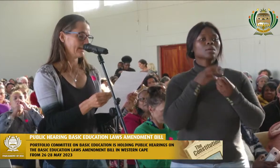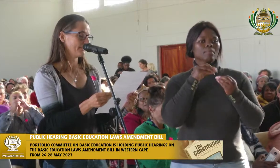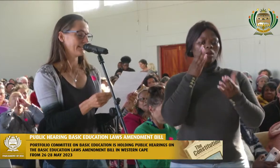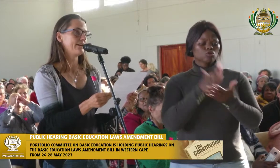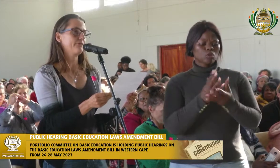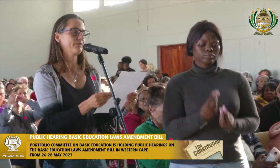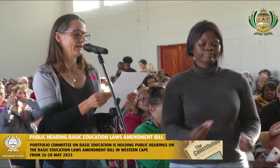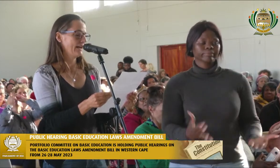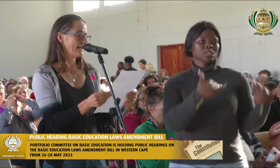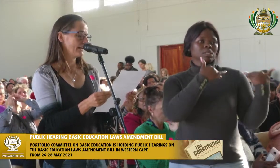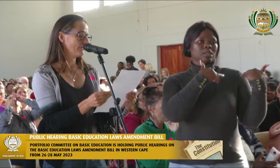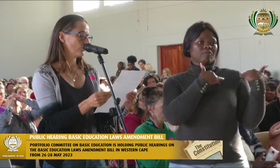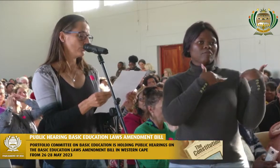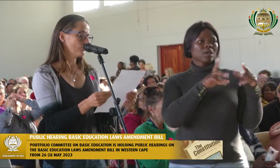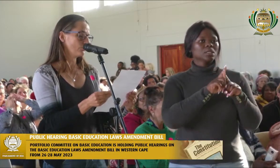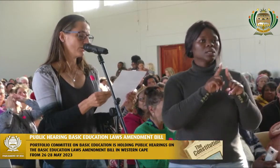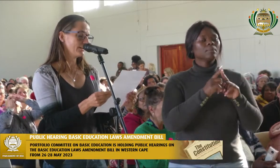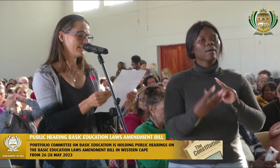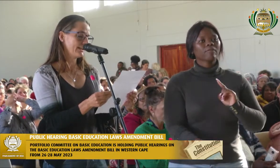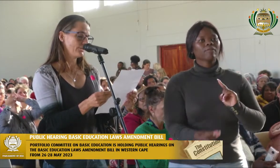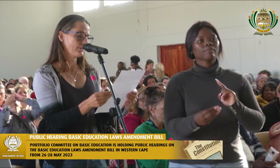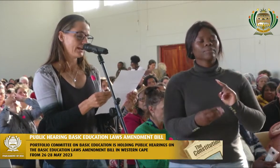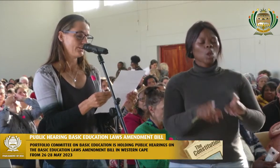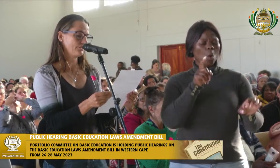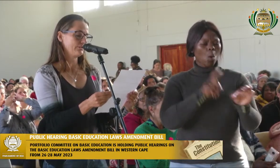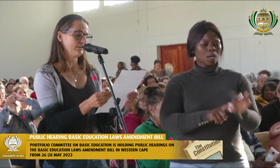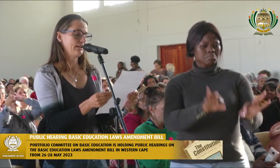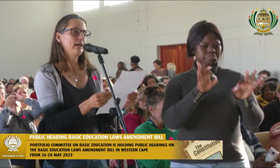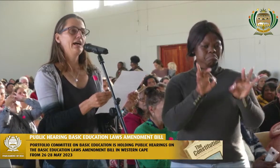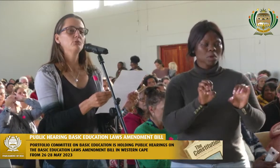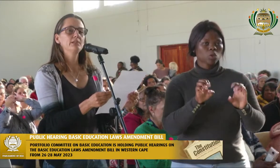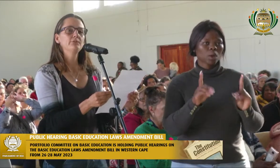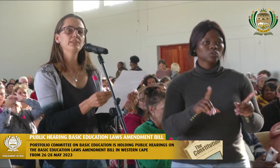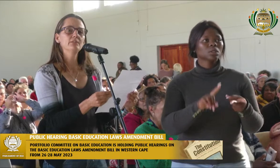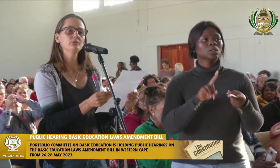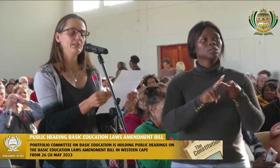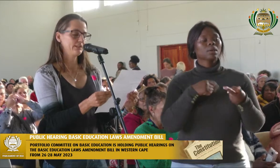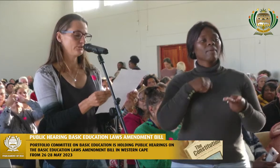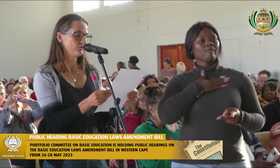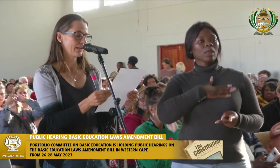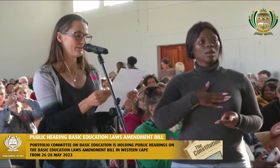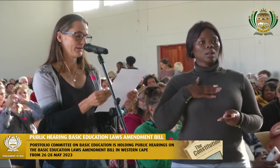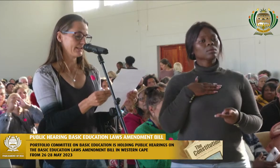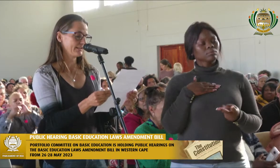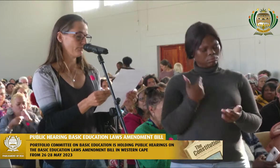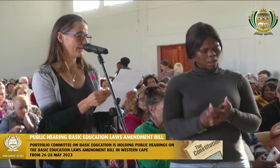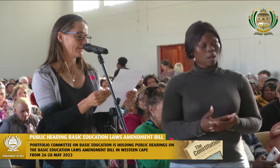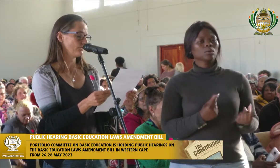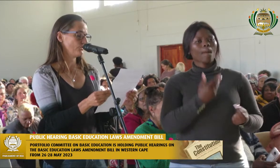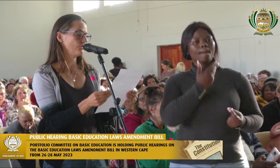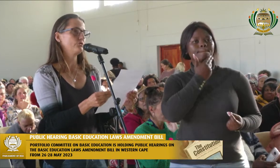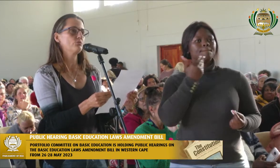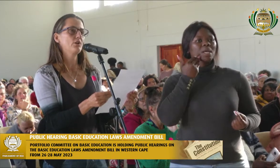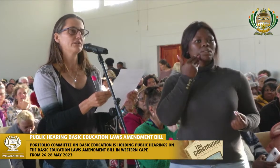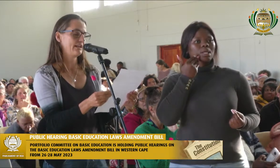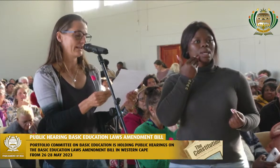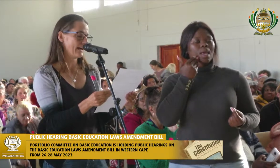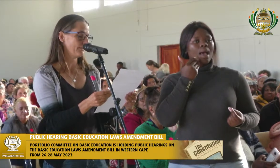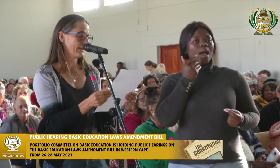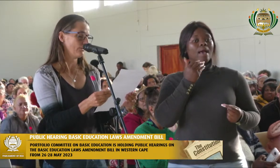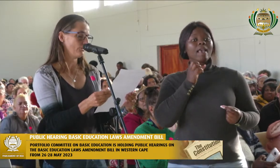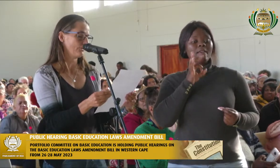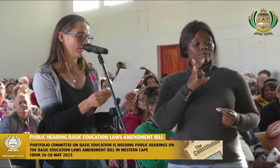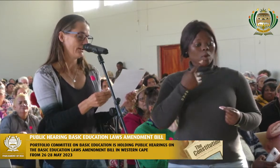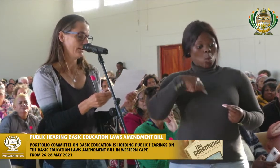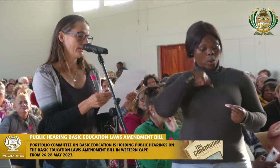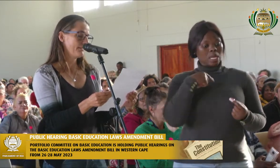children are kept safe and have a good quality education, and we feel we can do that best if we get to choose what and